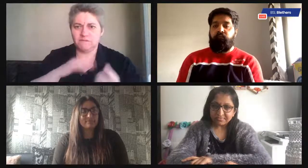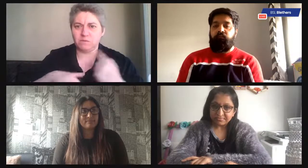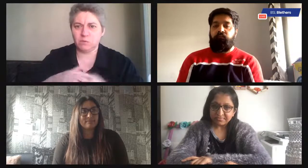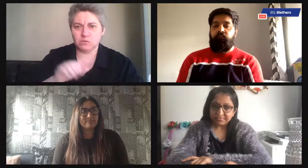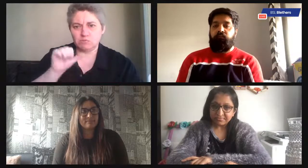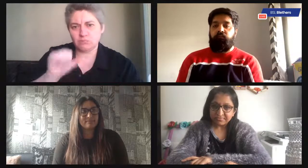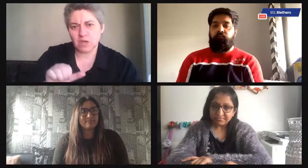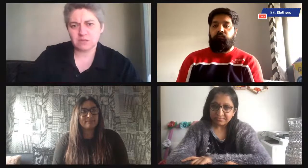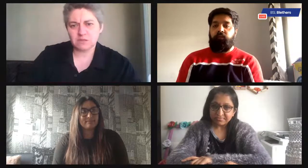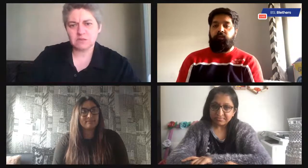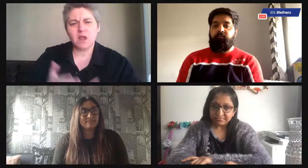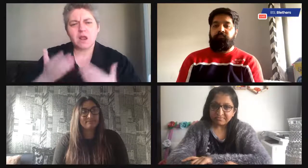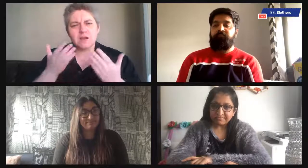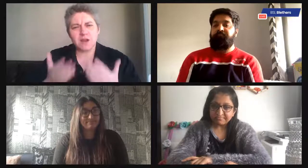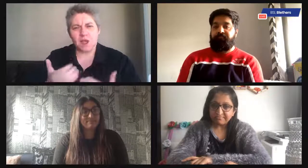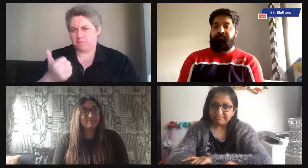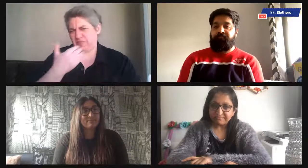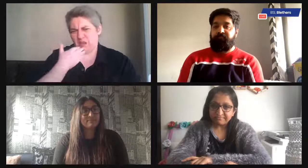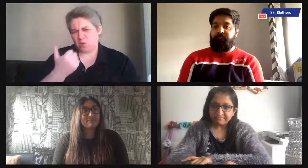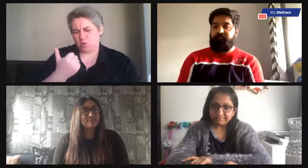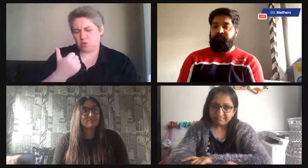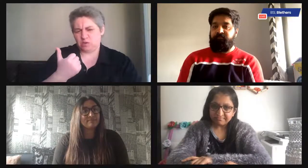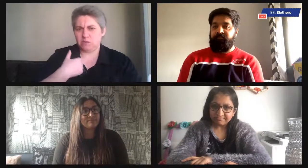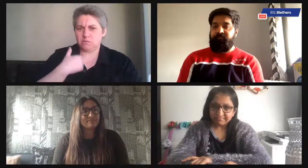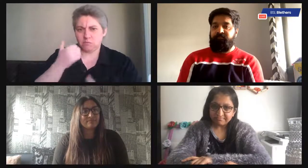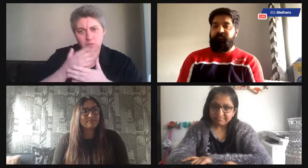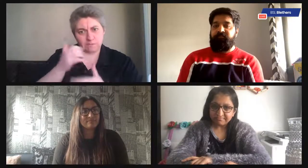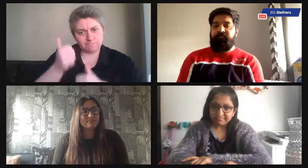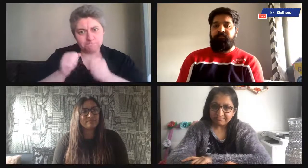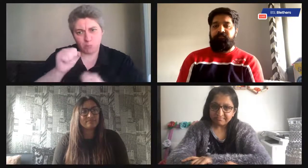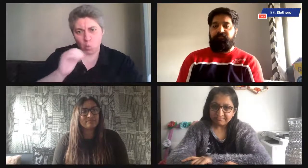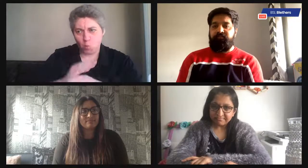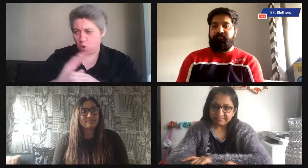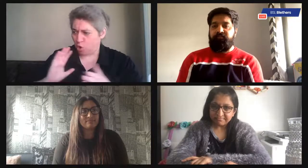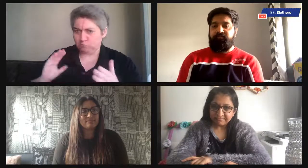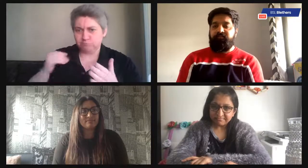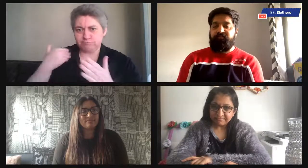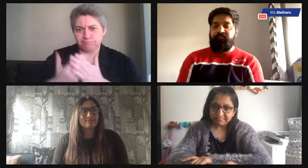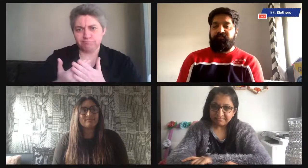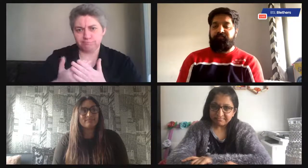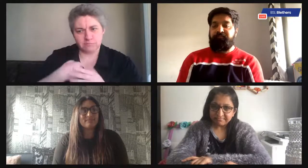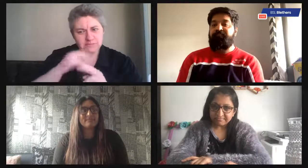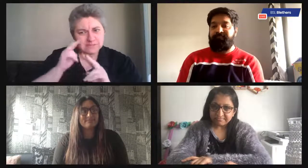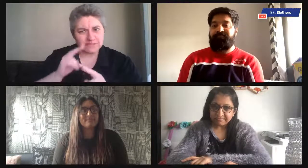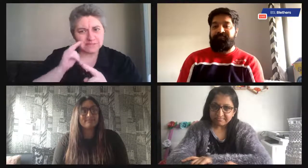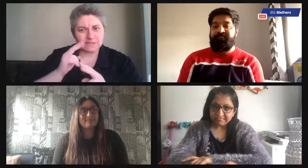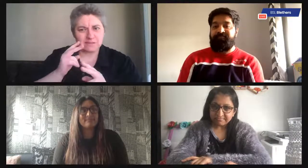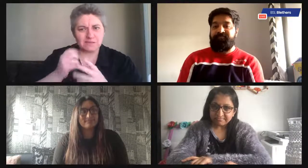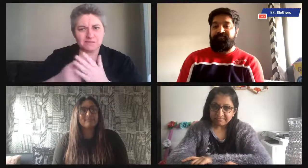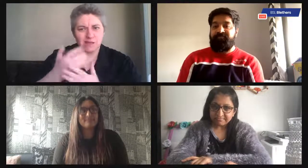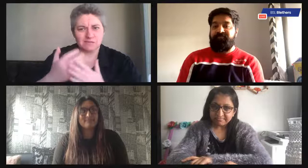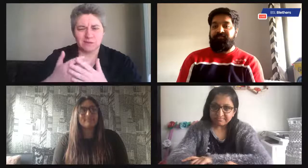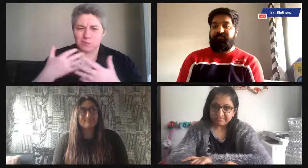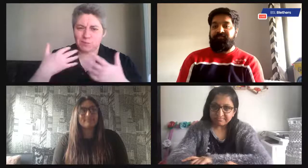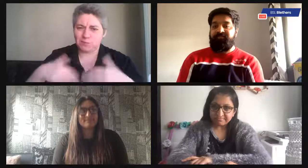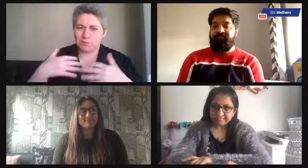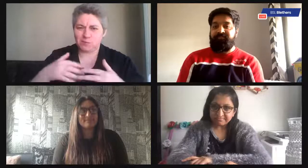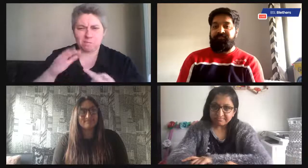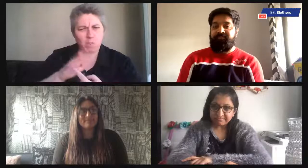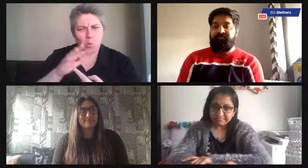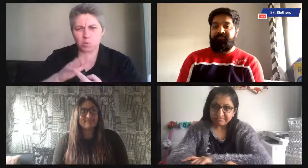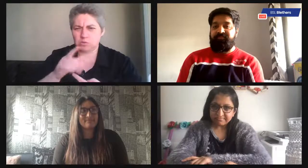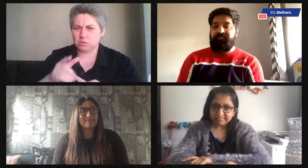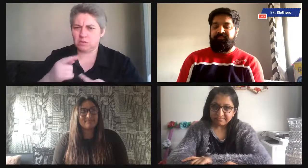in November and are interested in climate change, they might want to log in. Thanks for that info. It's really good. I mean, the work that you've